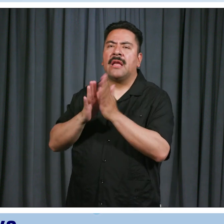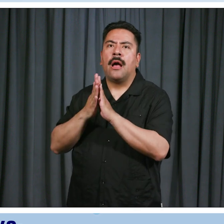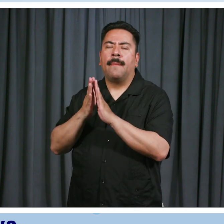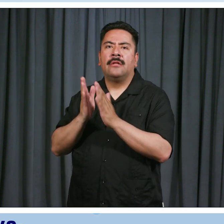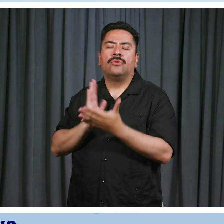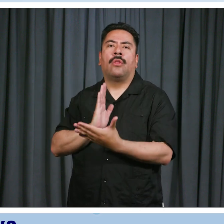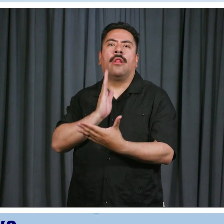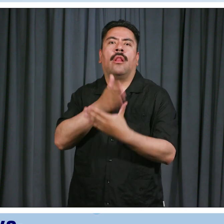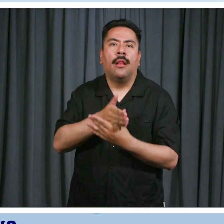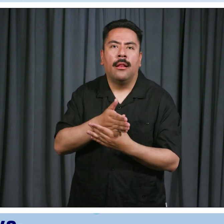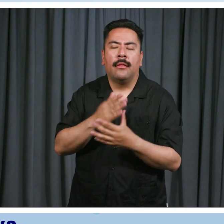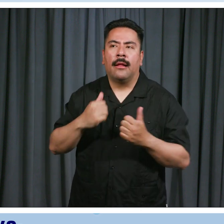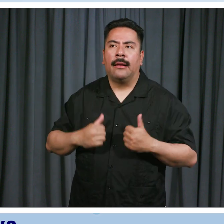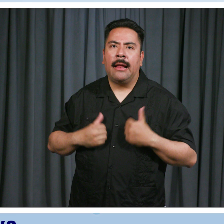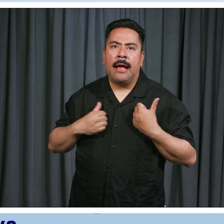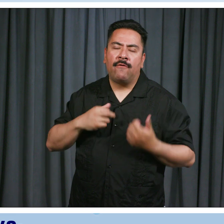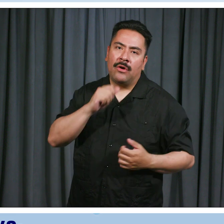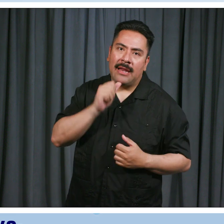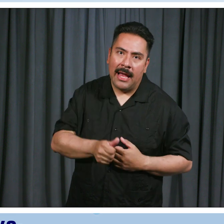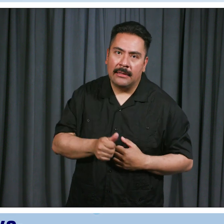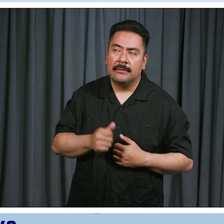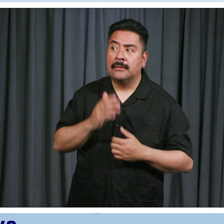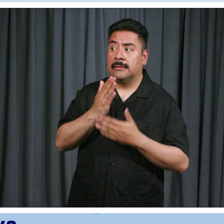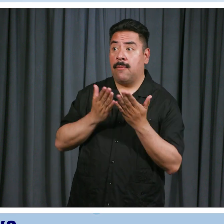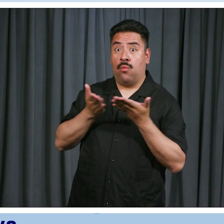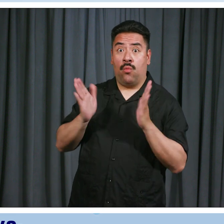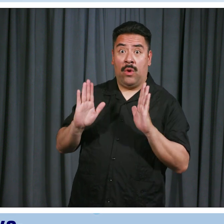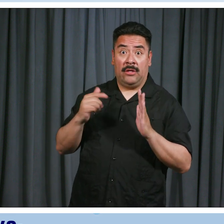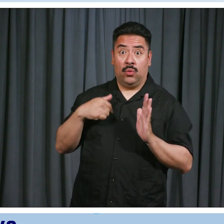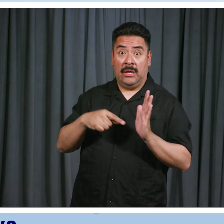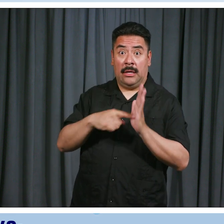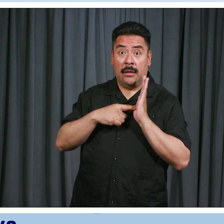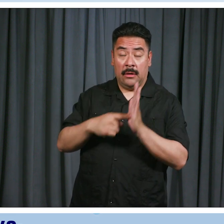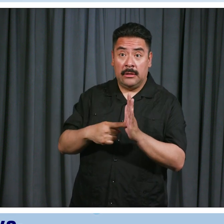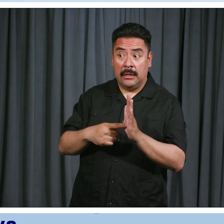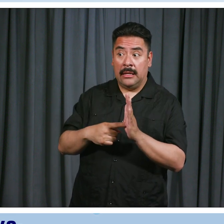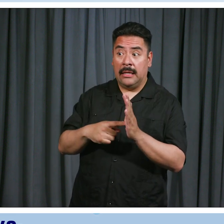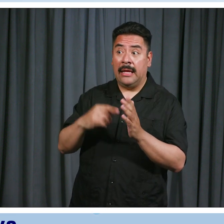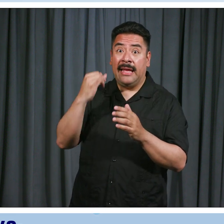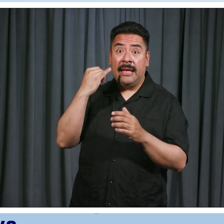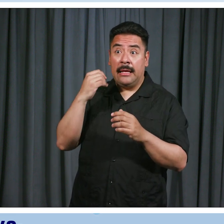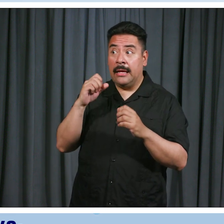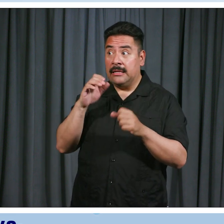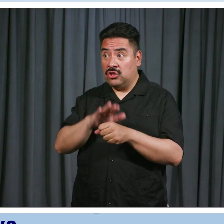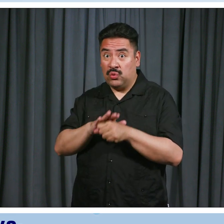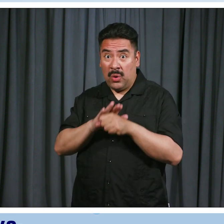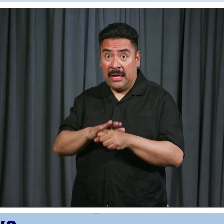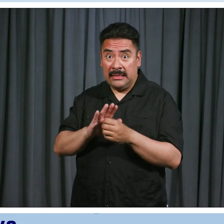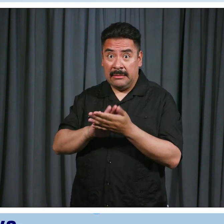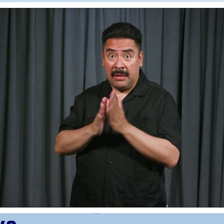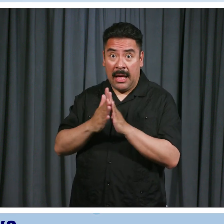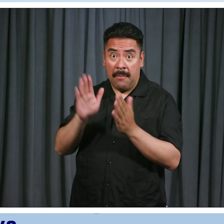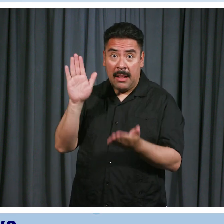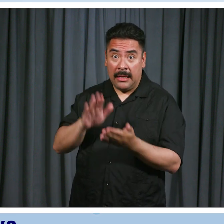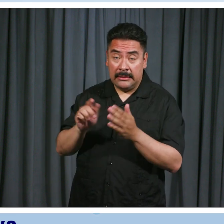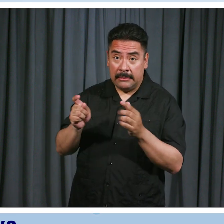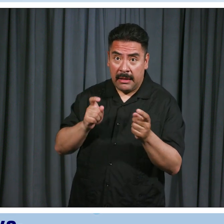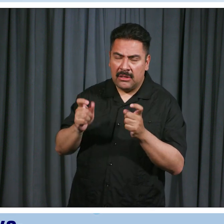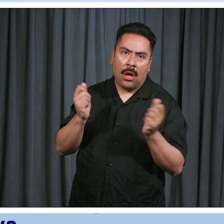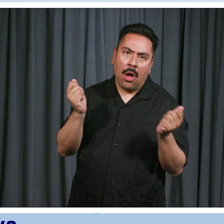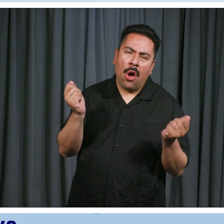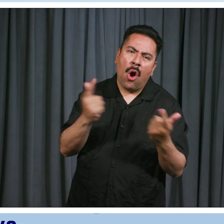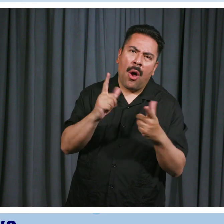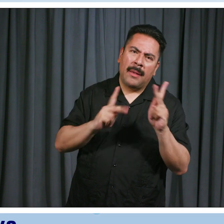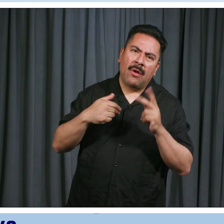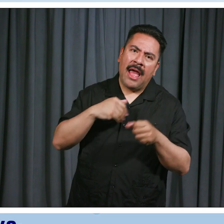or not in their lives. So some of the ways that we identify this is, has stress become less manageable? Now, who doesn't have any stress